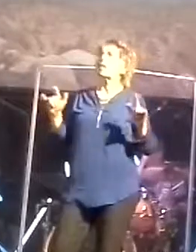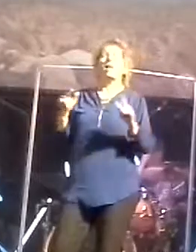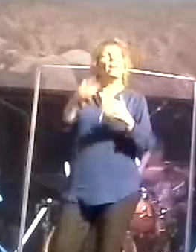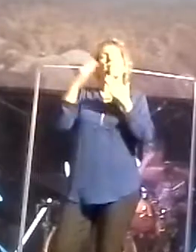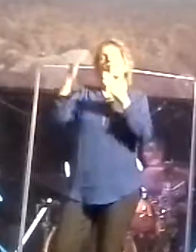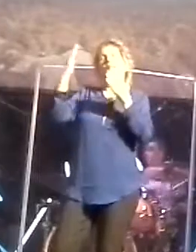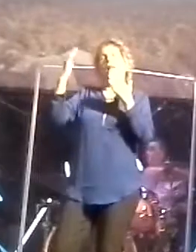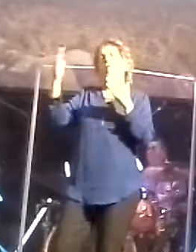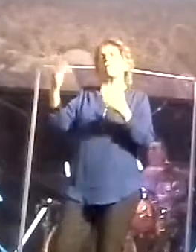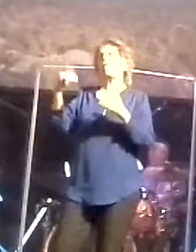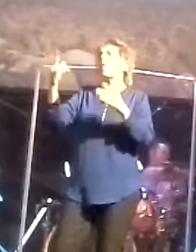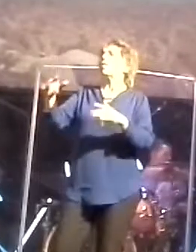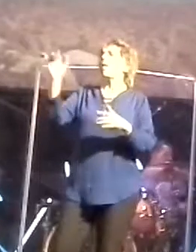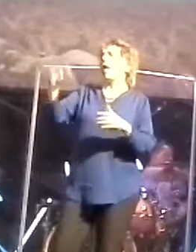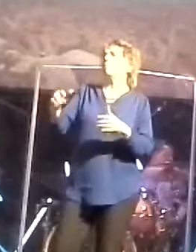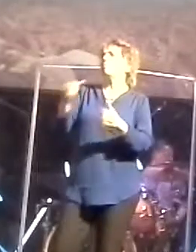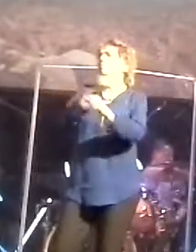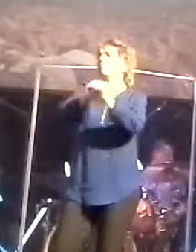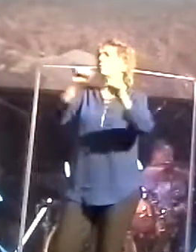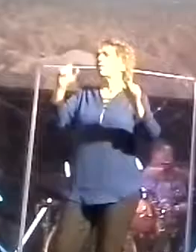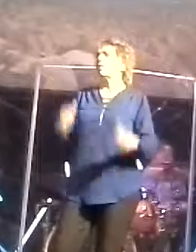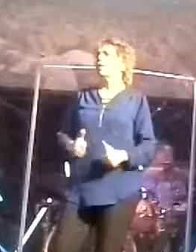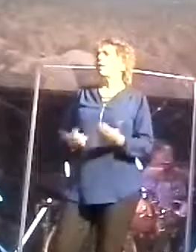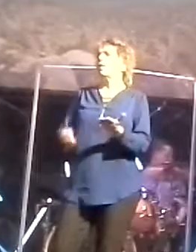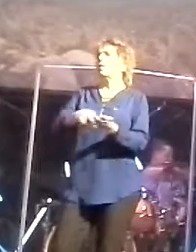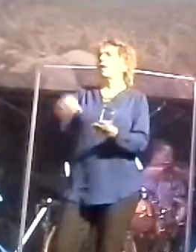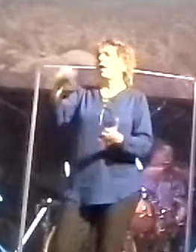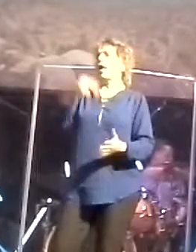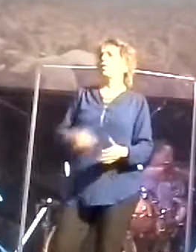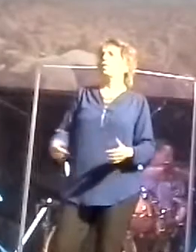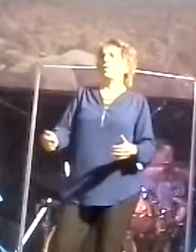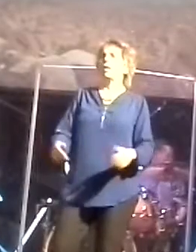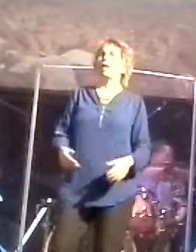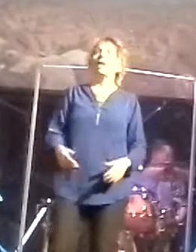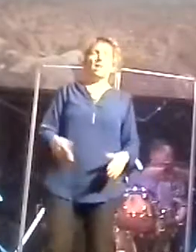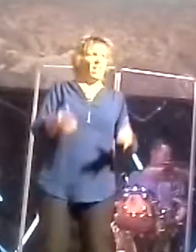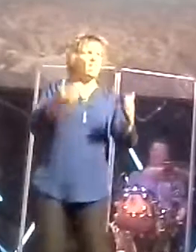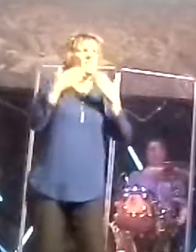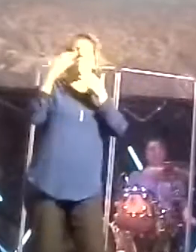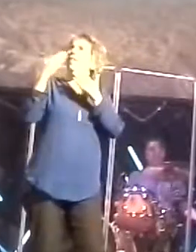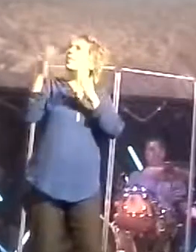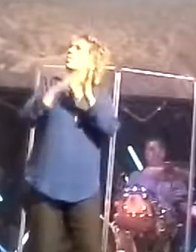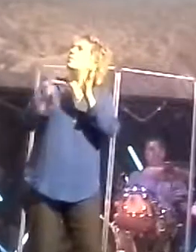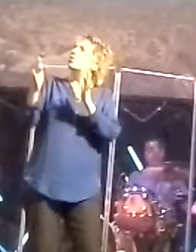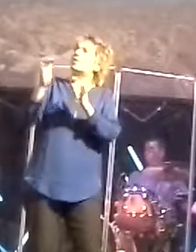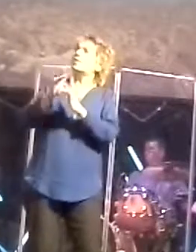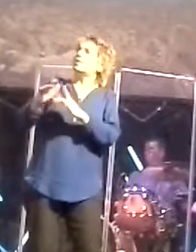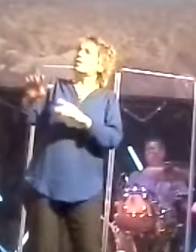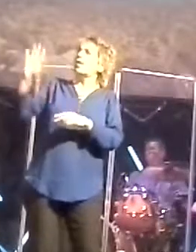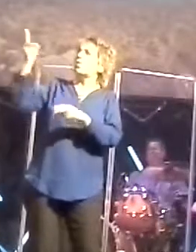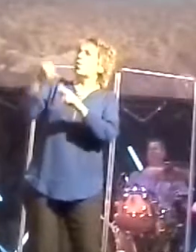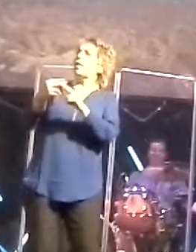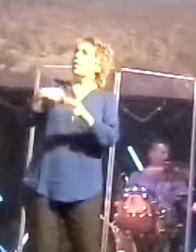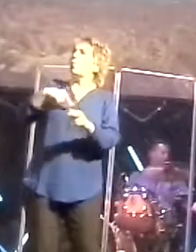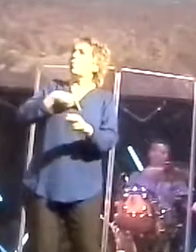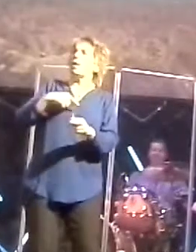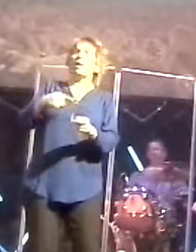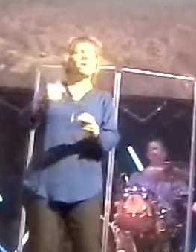out this resurrection life, not just after we die, but right here, right now. Thank you, Jesus. In your name we pray. And everybody